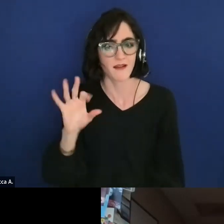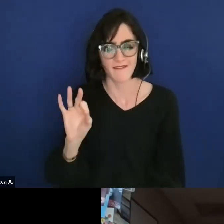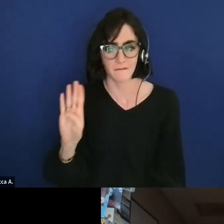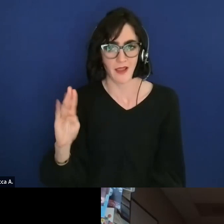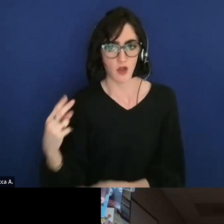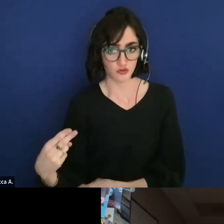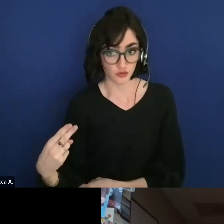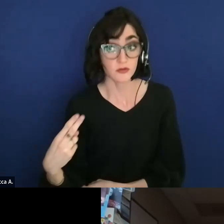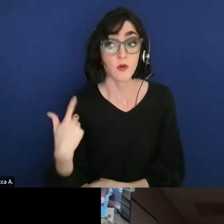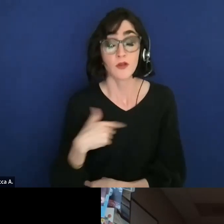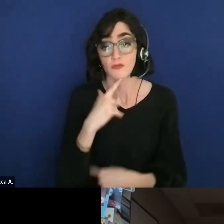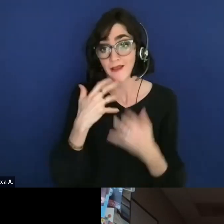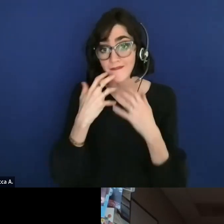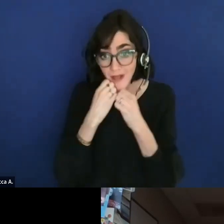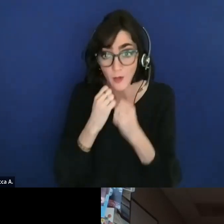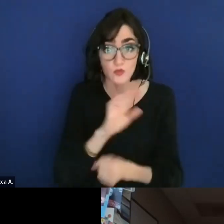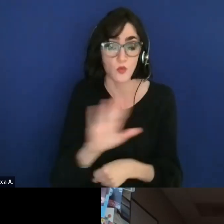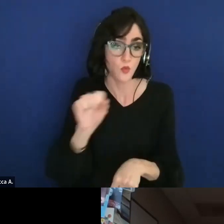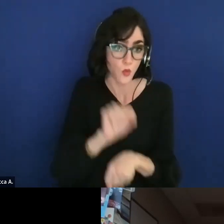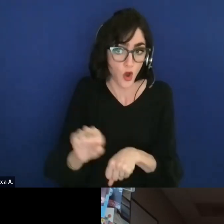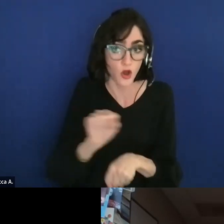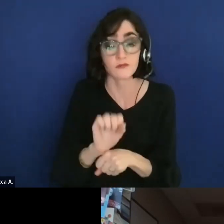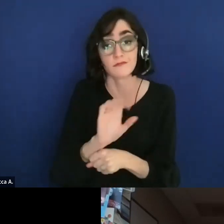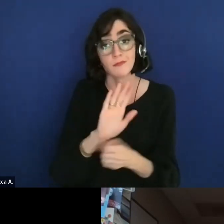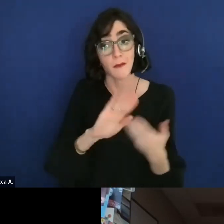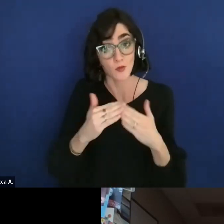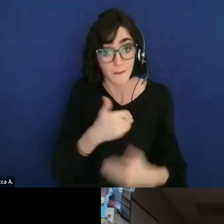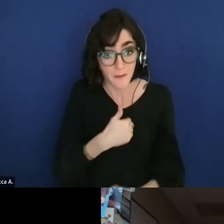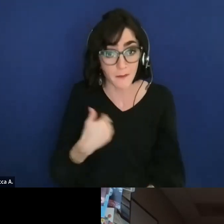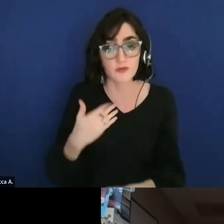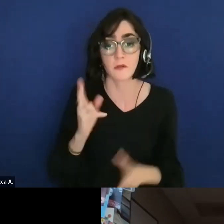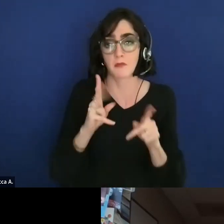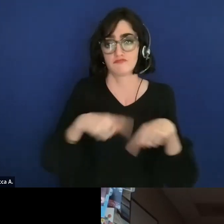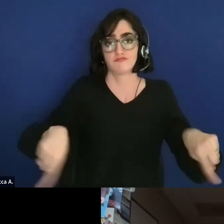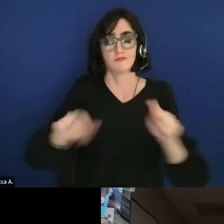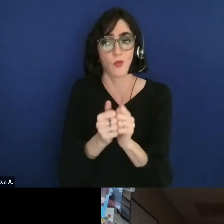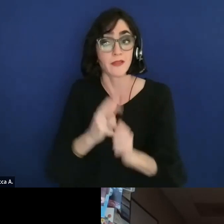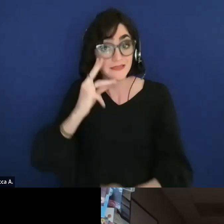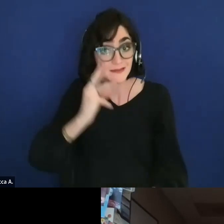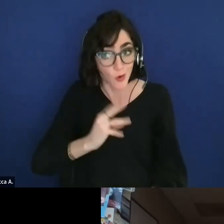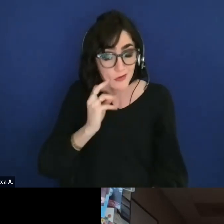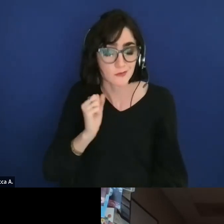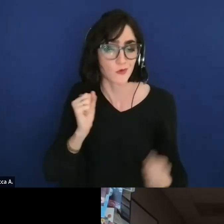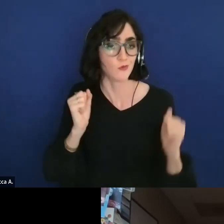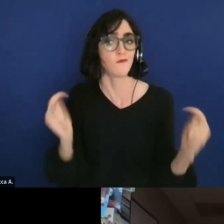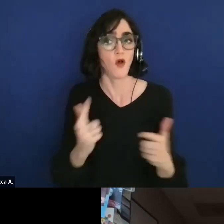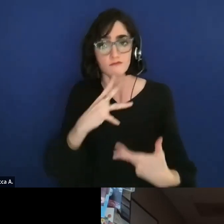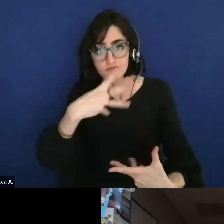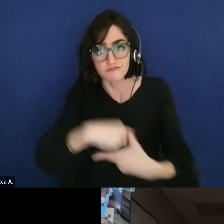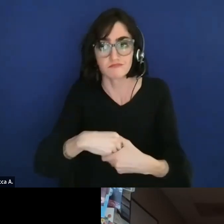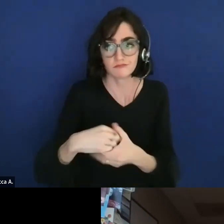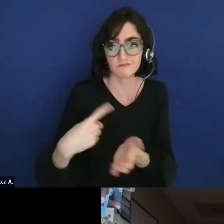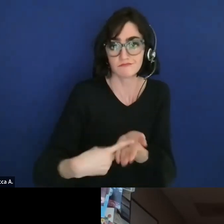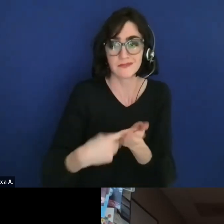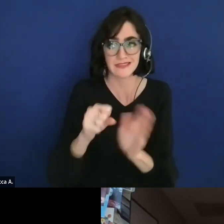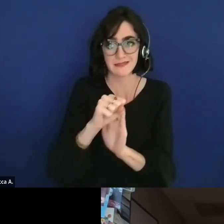of the CRIS Committee, community members, and people with lived experience who have contributed to our statewide discussion